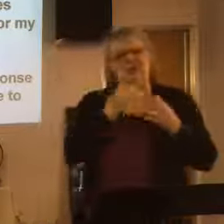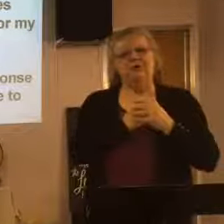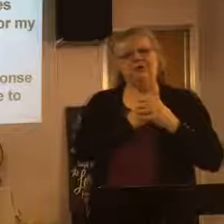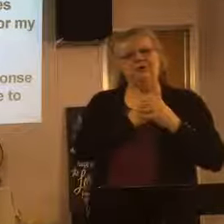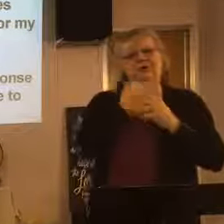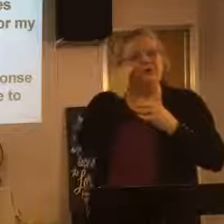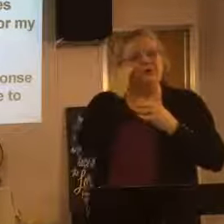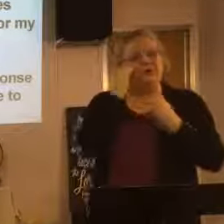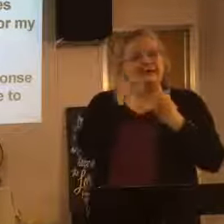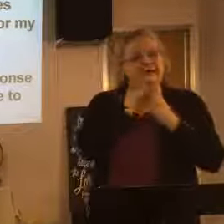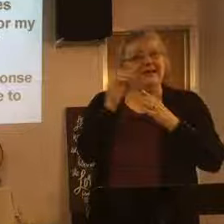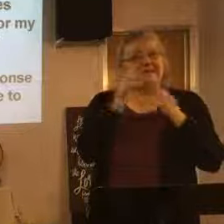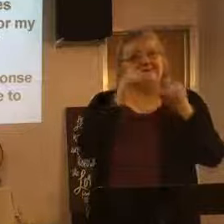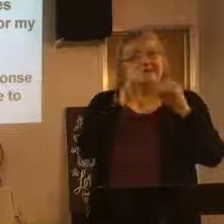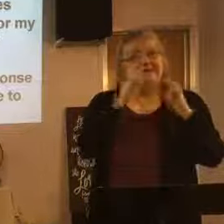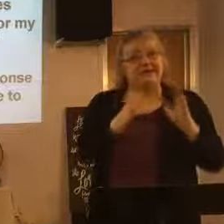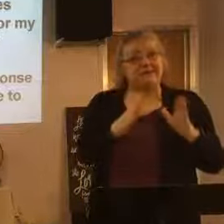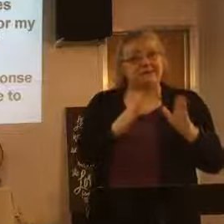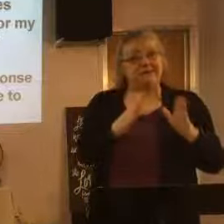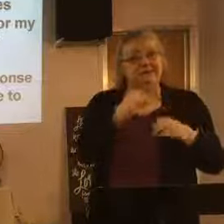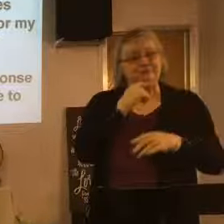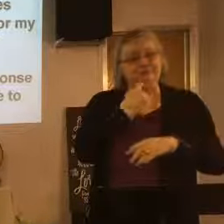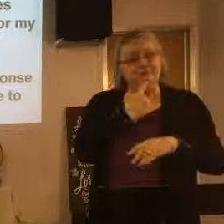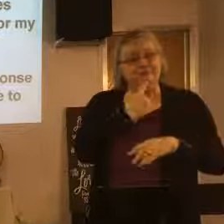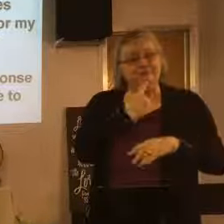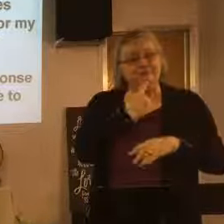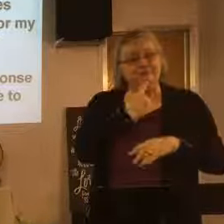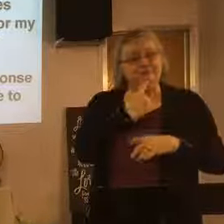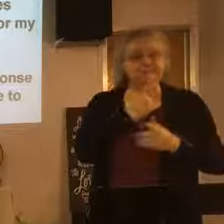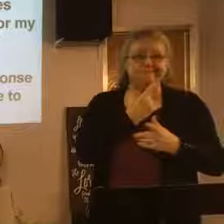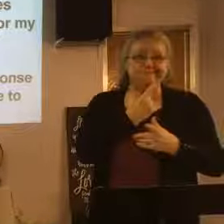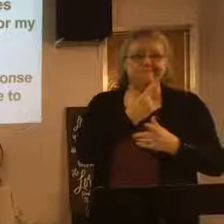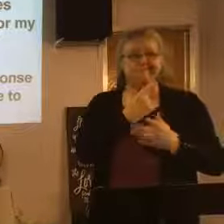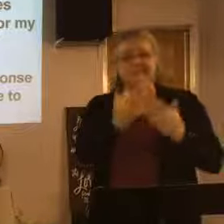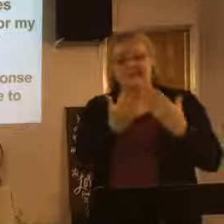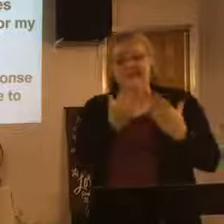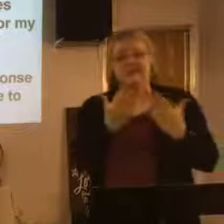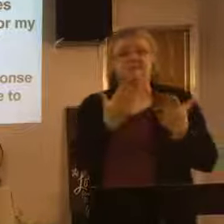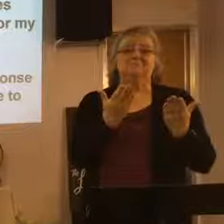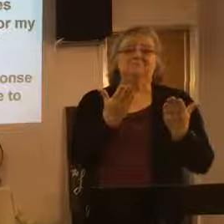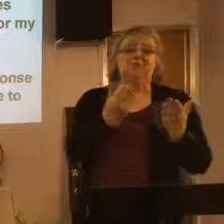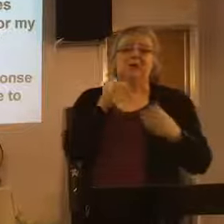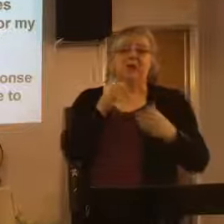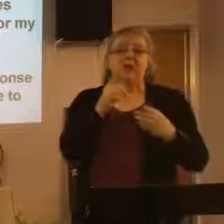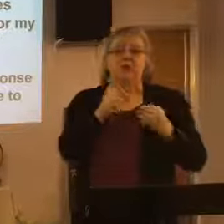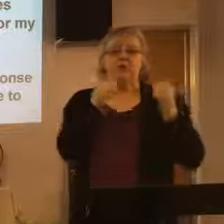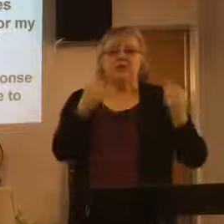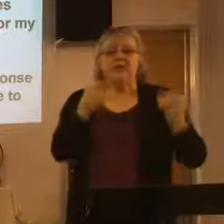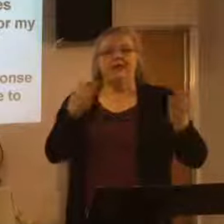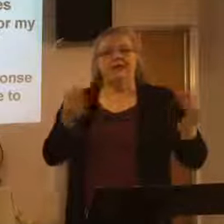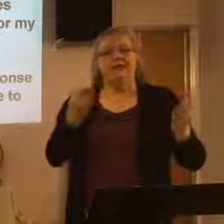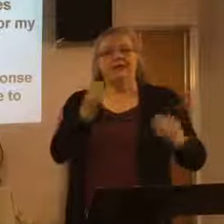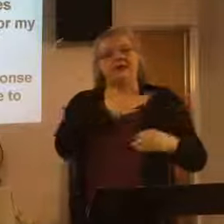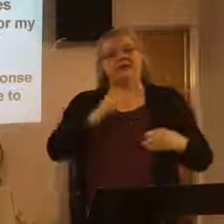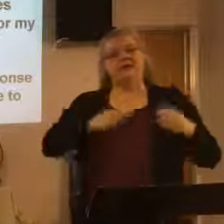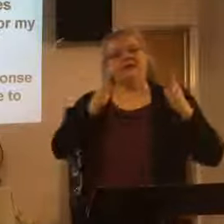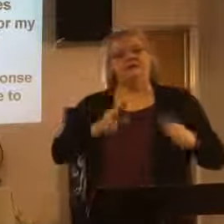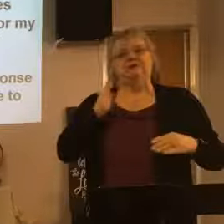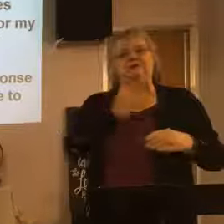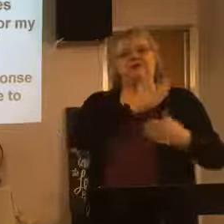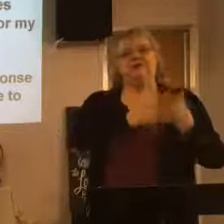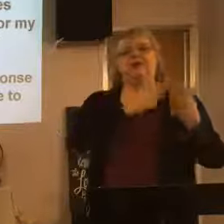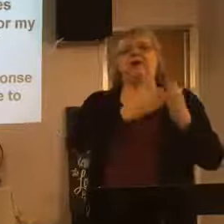you think the disciples were disappointed? And as a Christian, I think one of the great things, as we're part of the